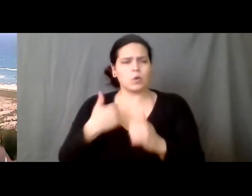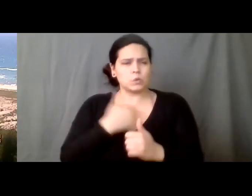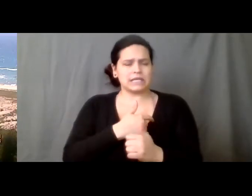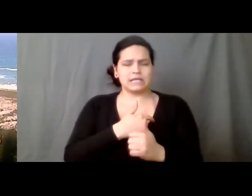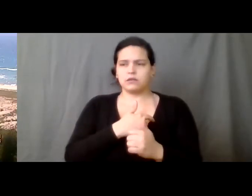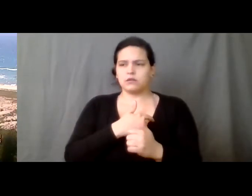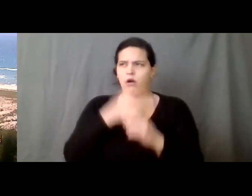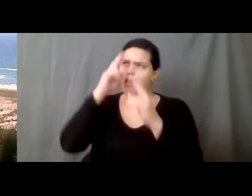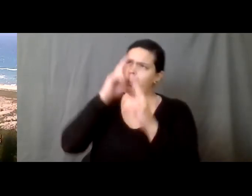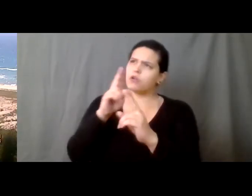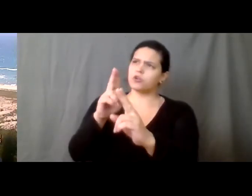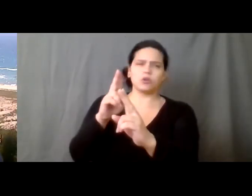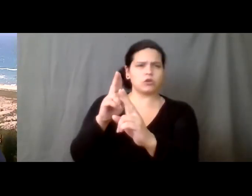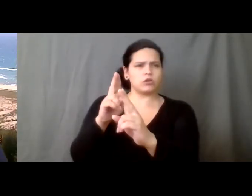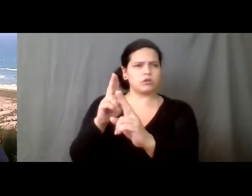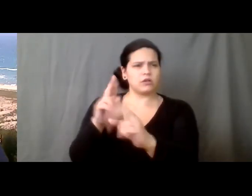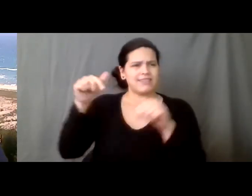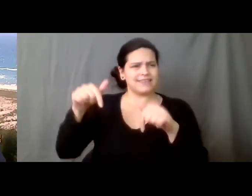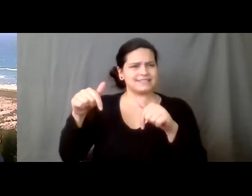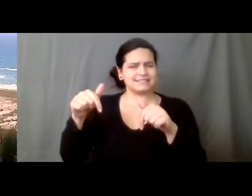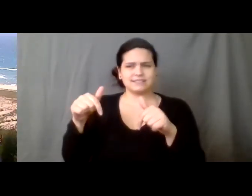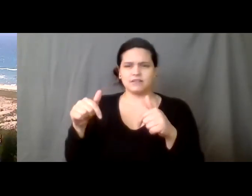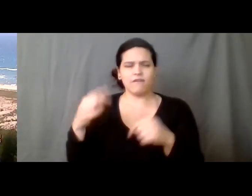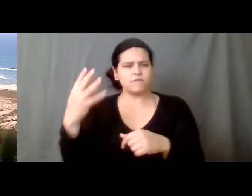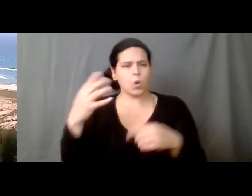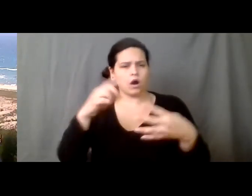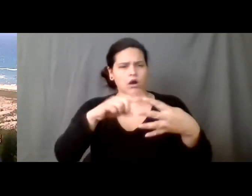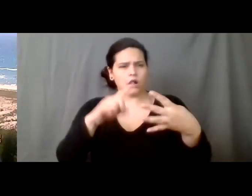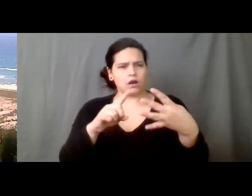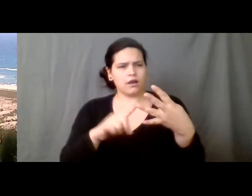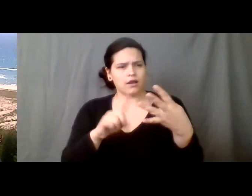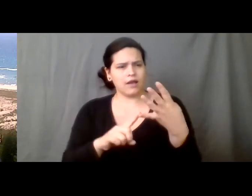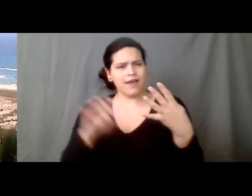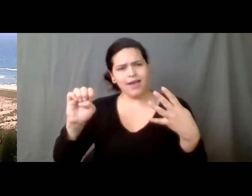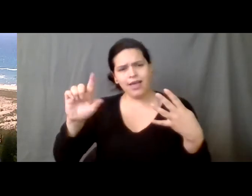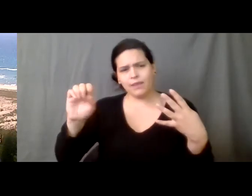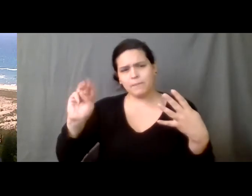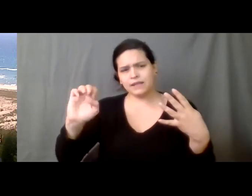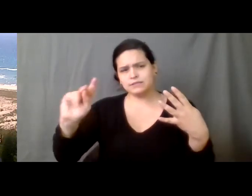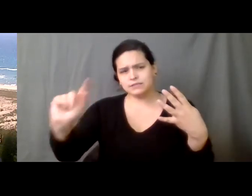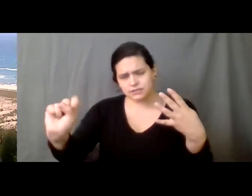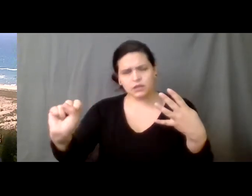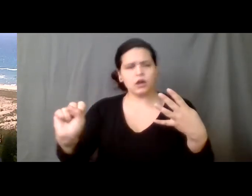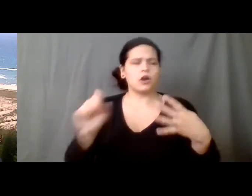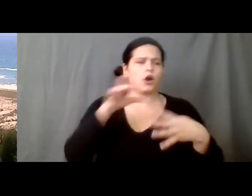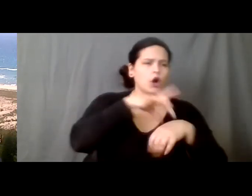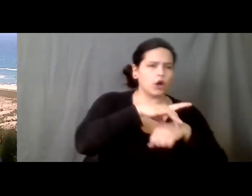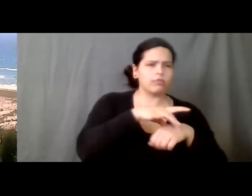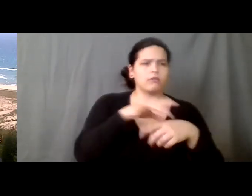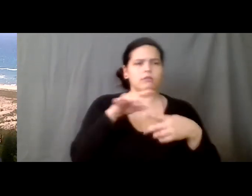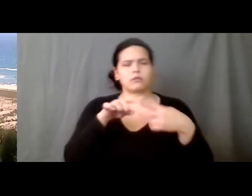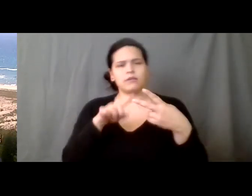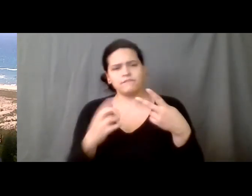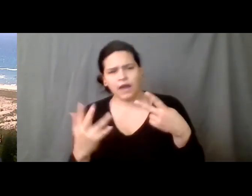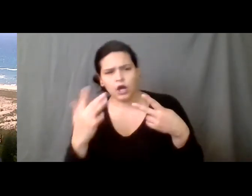how do we honor one of these elements, these four elements that we have, earth, fire, wind, and water. How do we honor the water and protect the